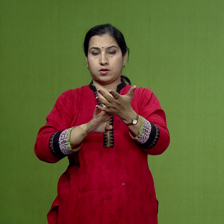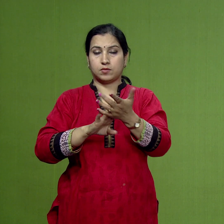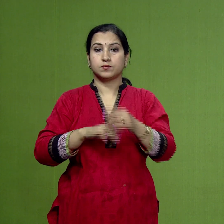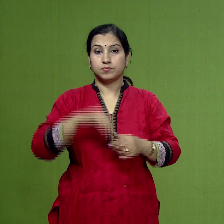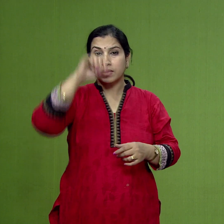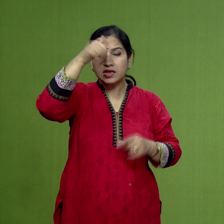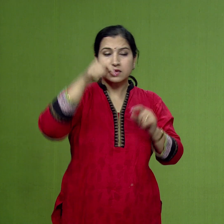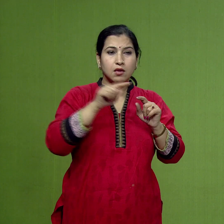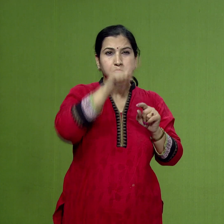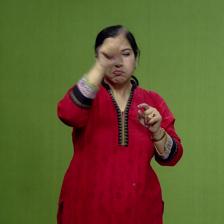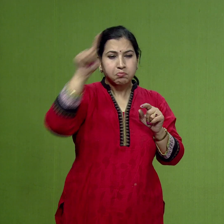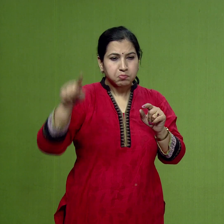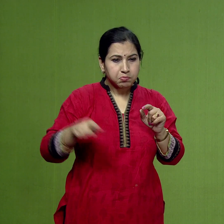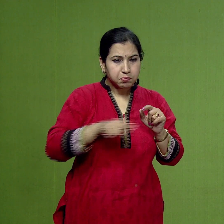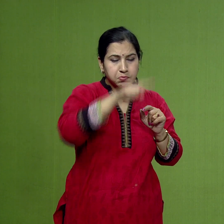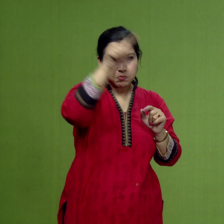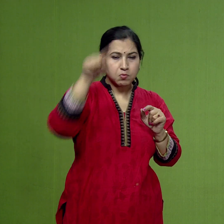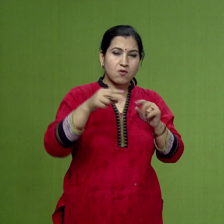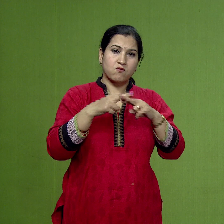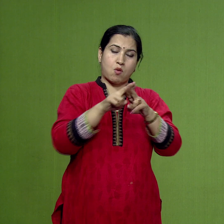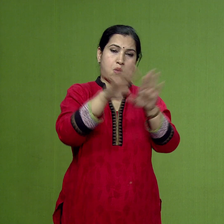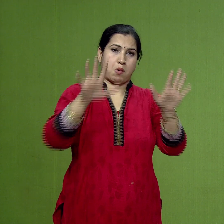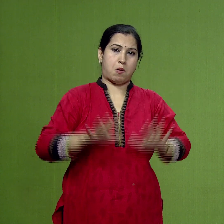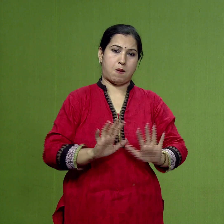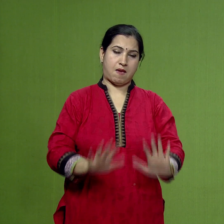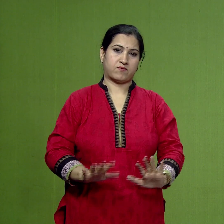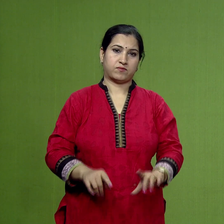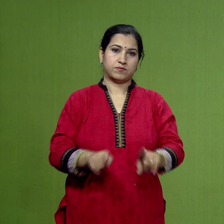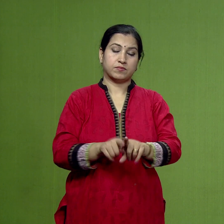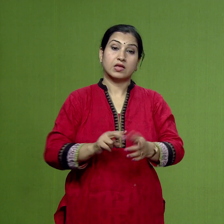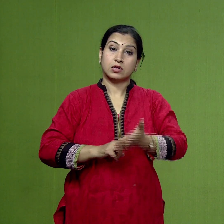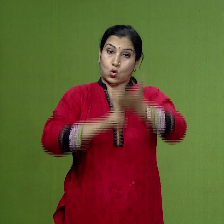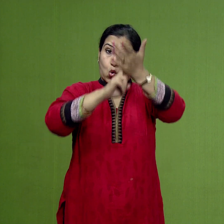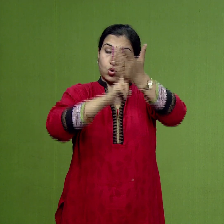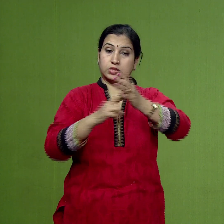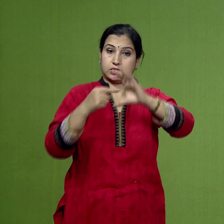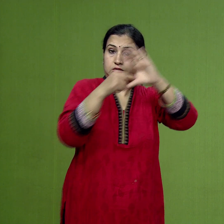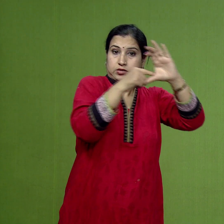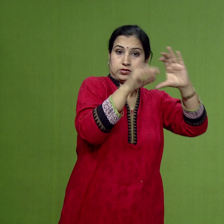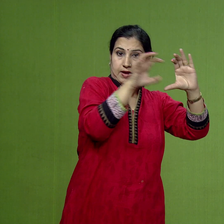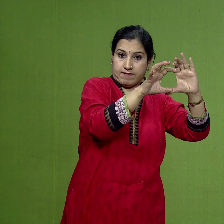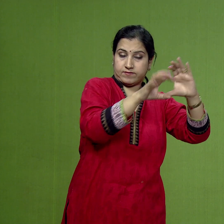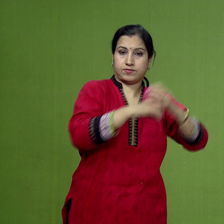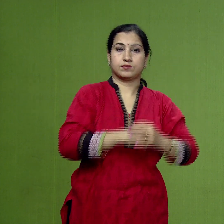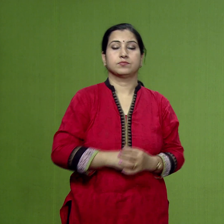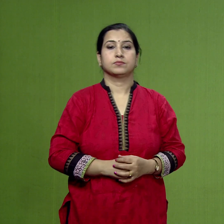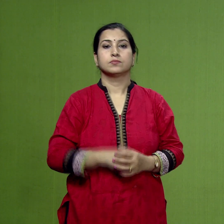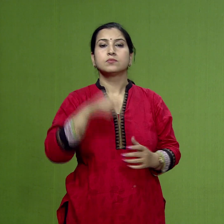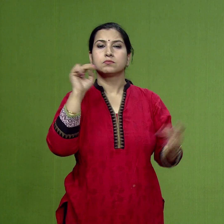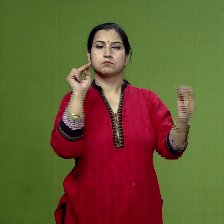India lies entirely in the northern hemisphere and eastern hemisphere. This is the